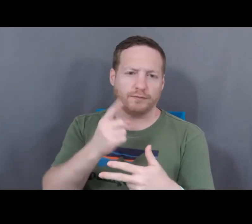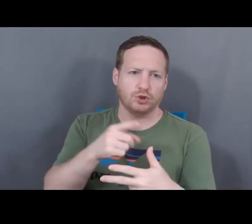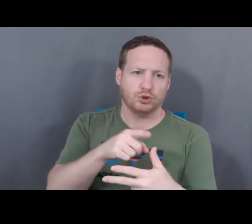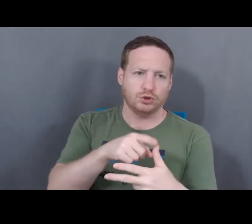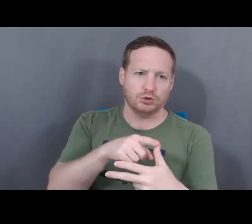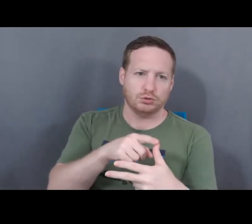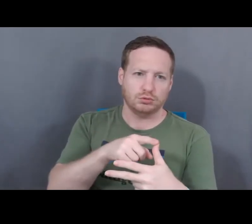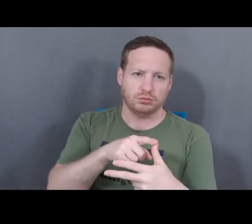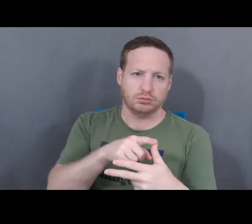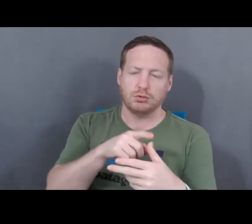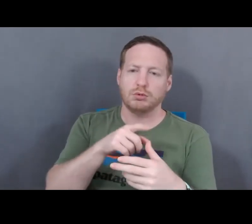those 3,